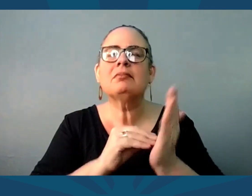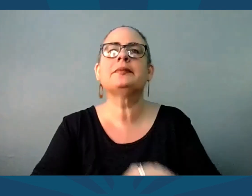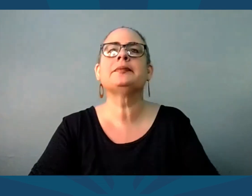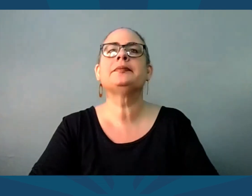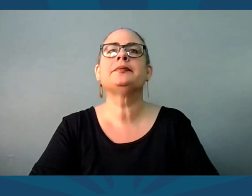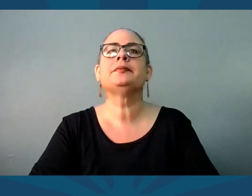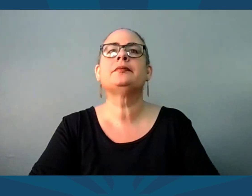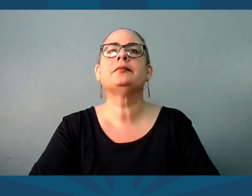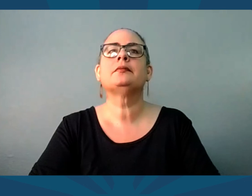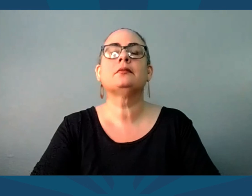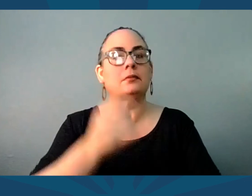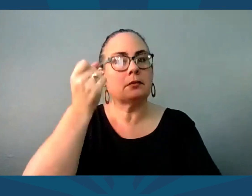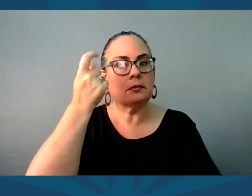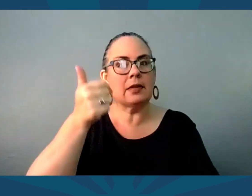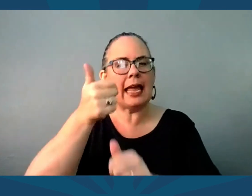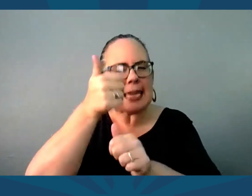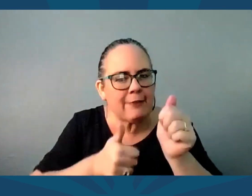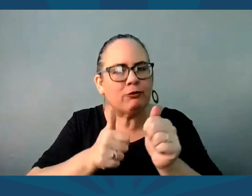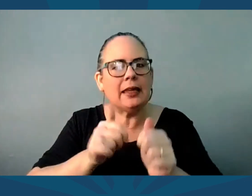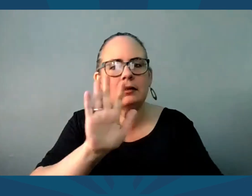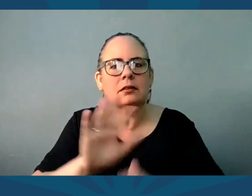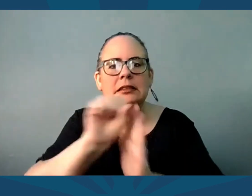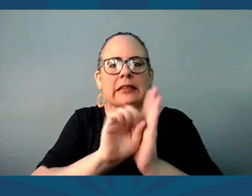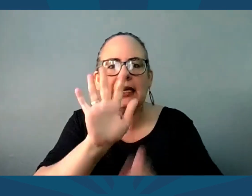Which candidates are in the guide?